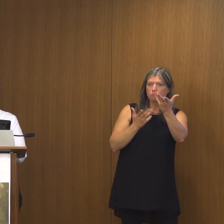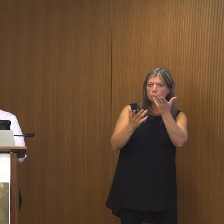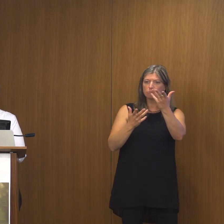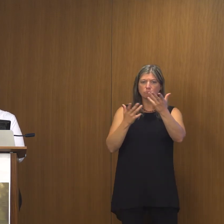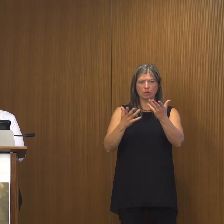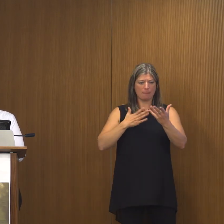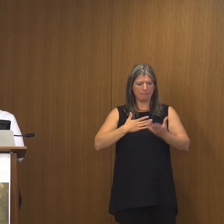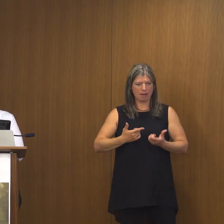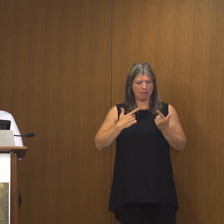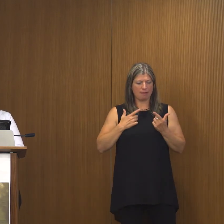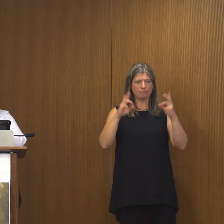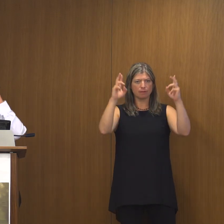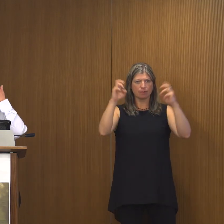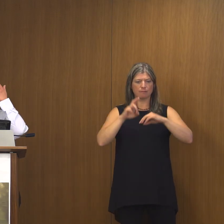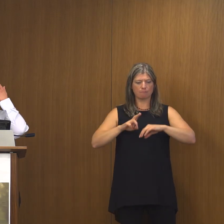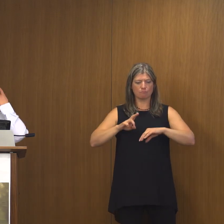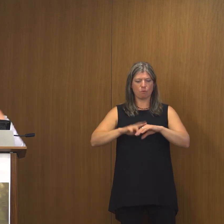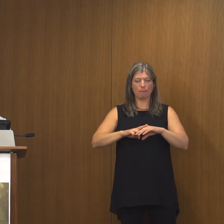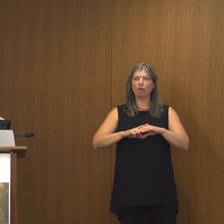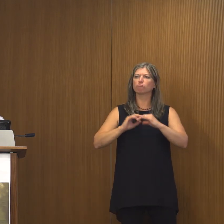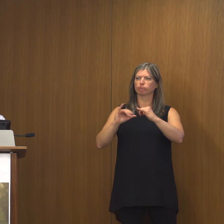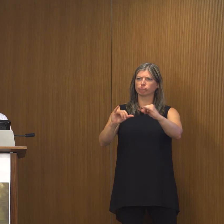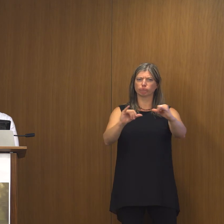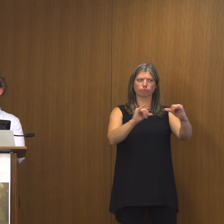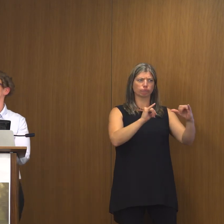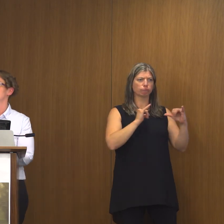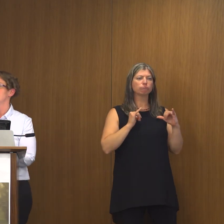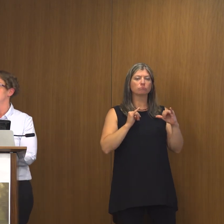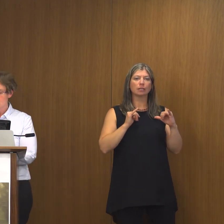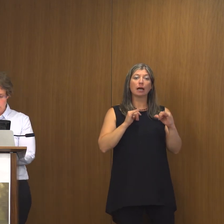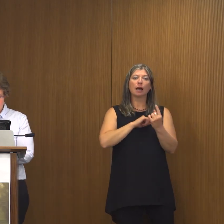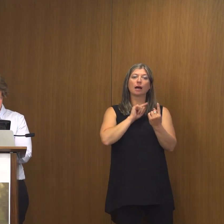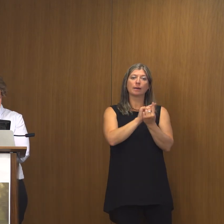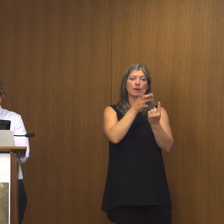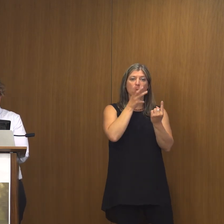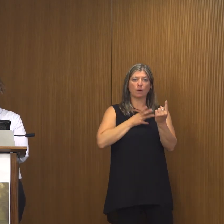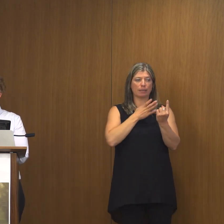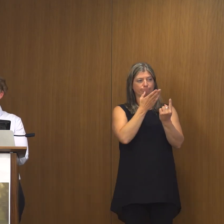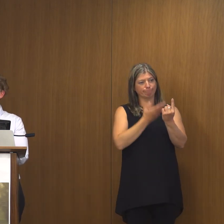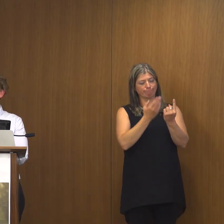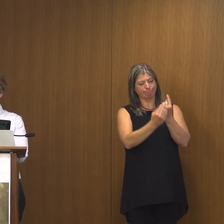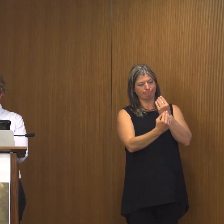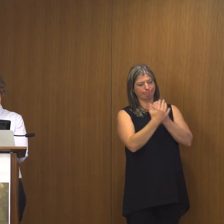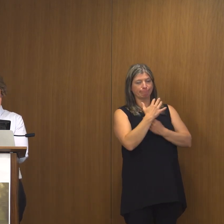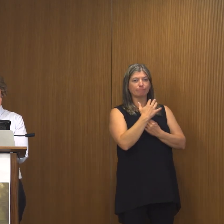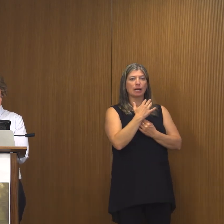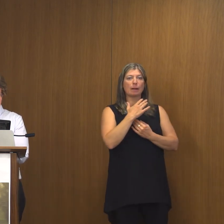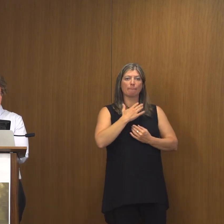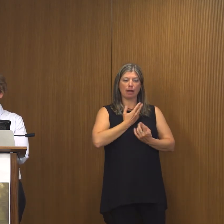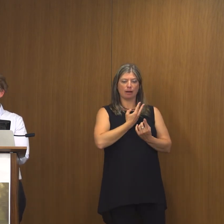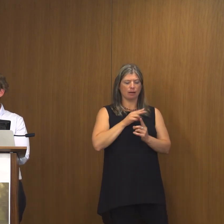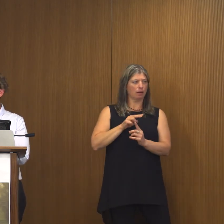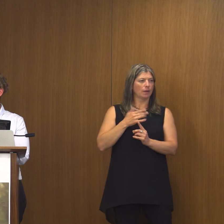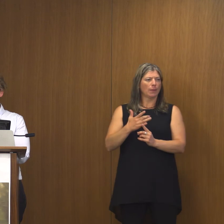was just another version of normal. It was during this time that I would meet a lady who affected my view of the rights of children with